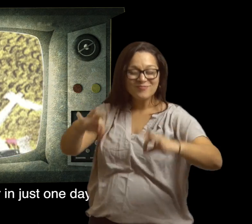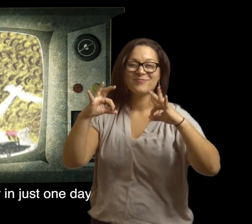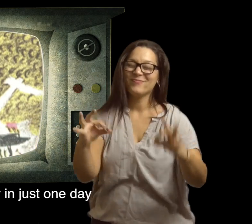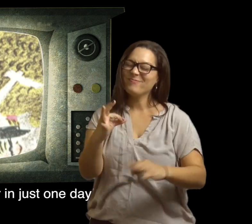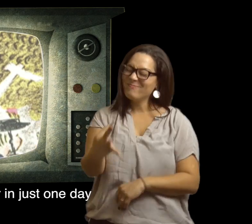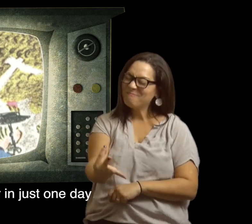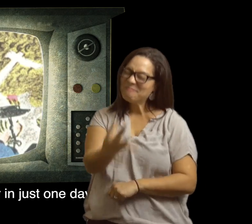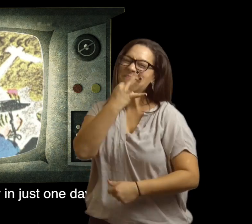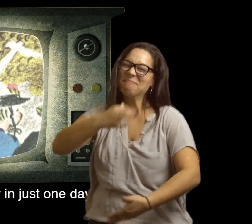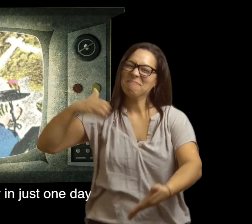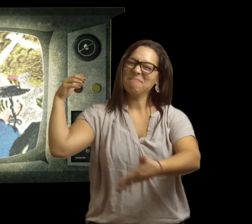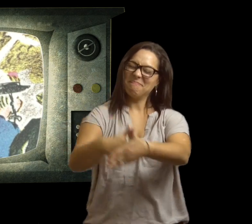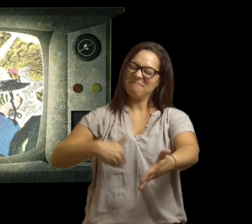just one day!